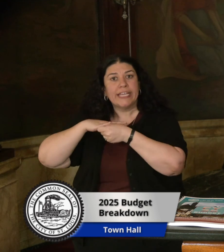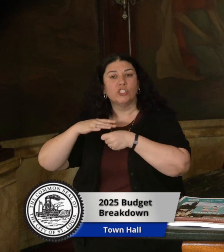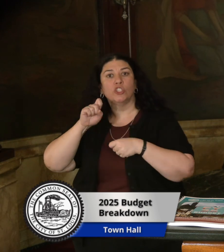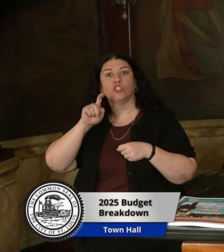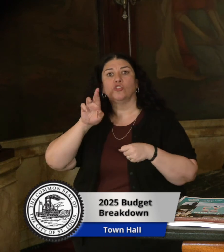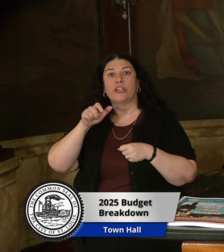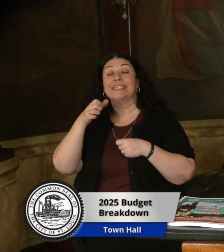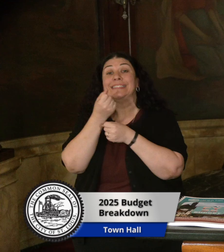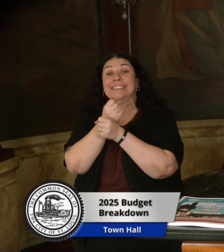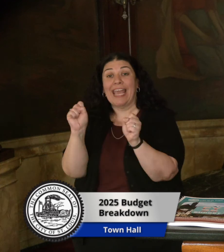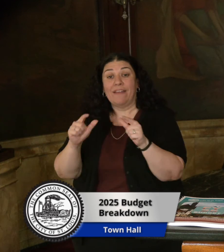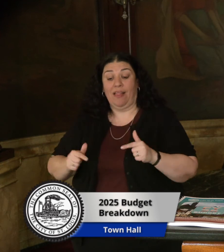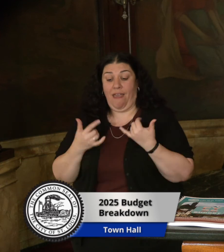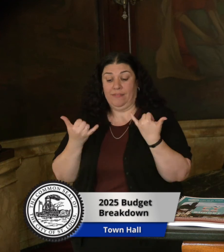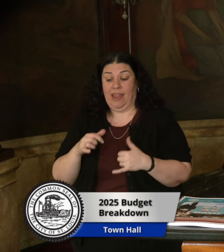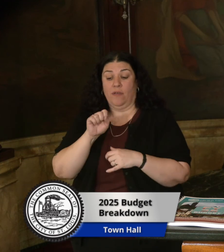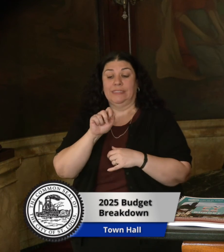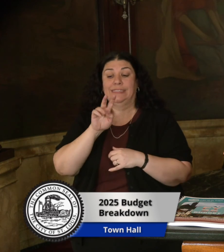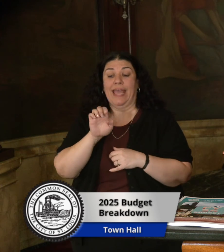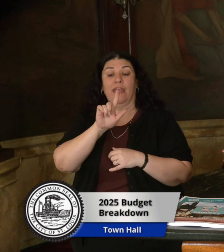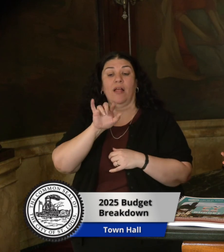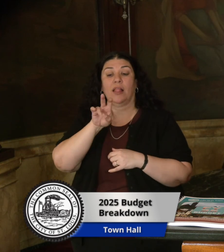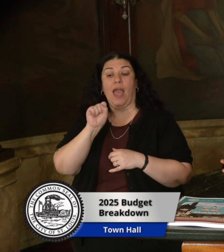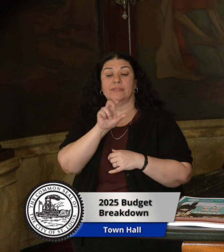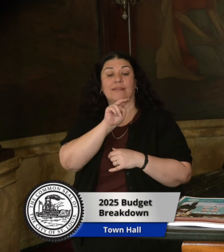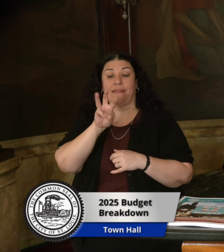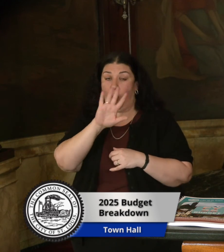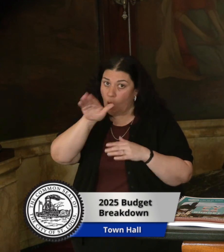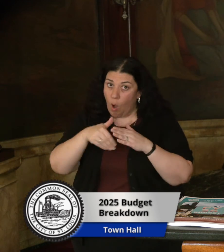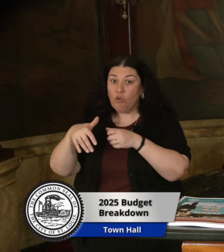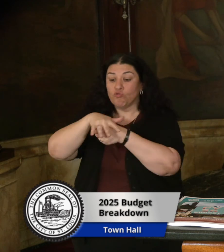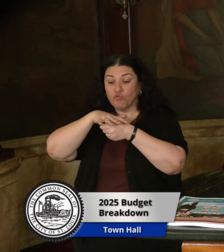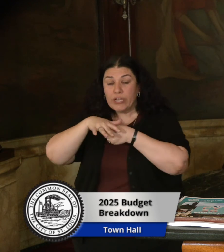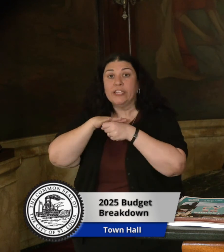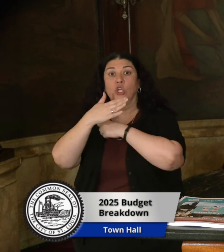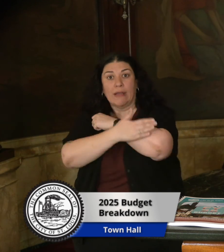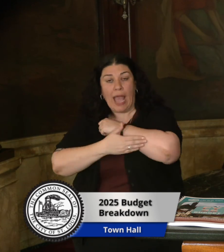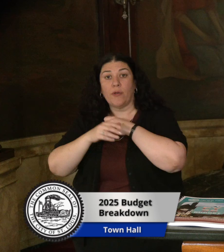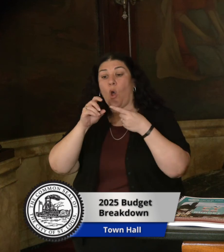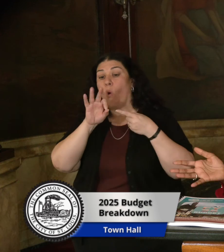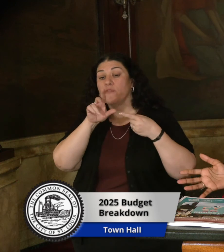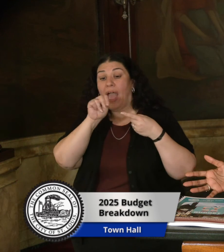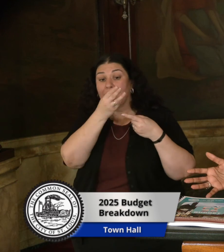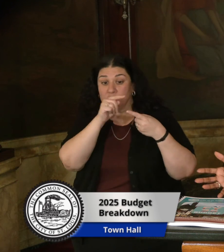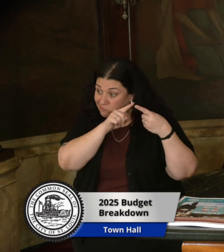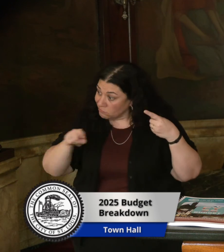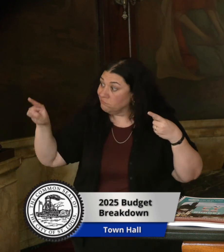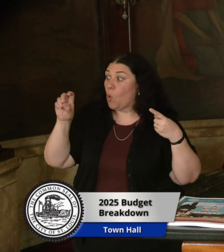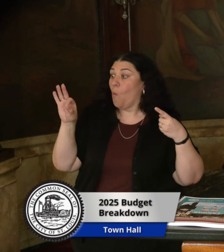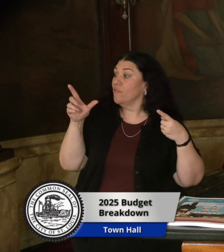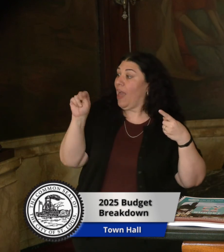Save Lives Now, which includes all of the regional county execs from O'Fallon, Missouri to O'Fallon,